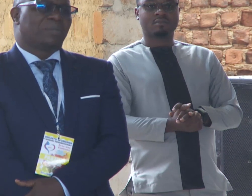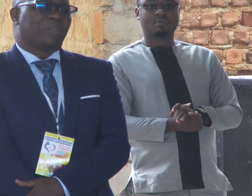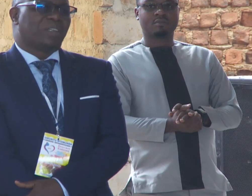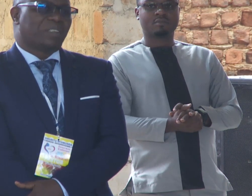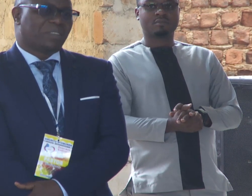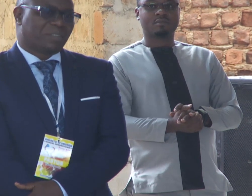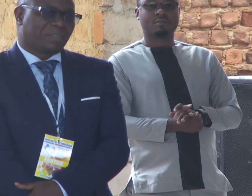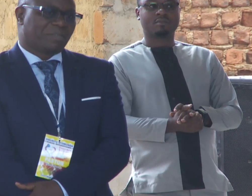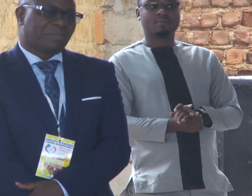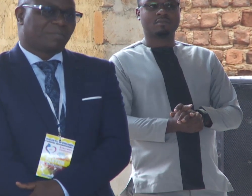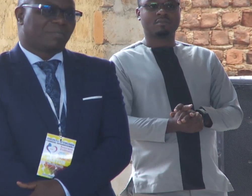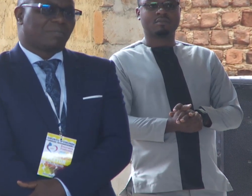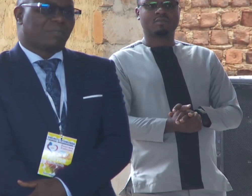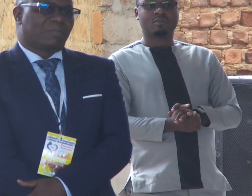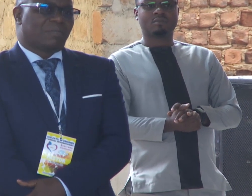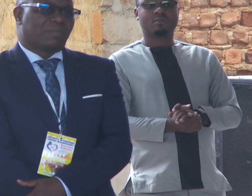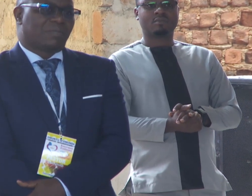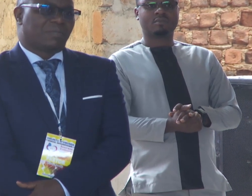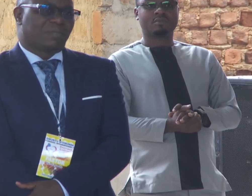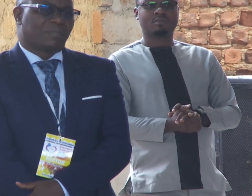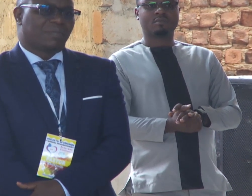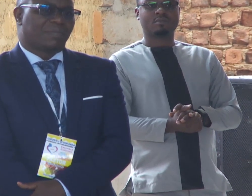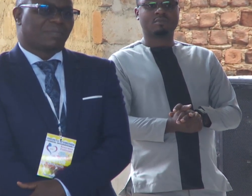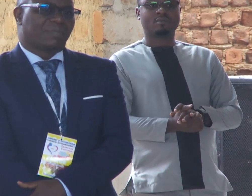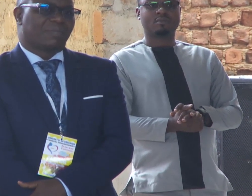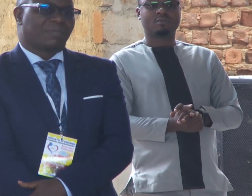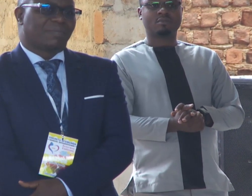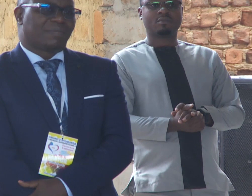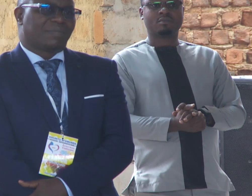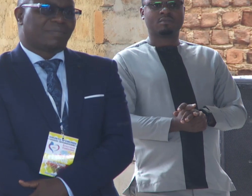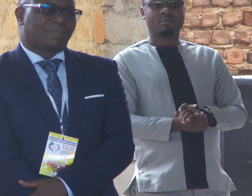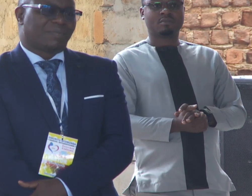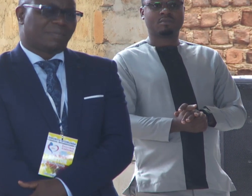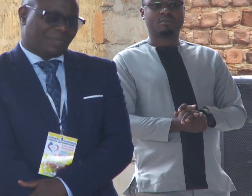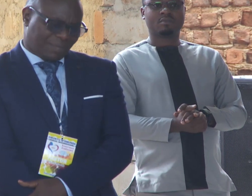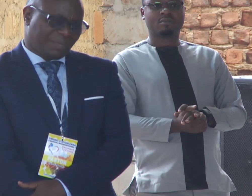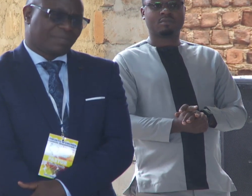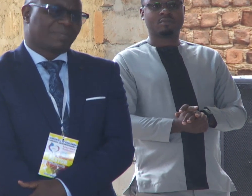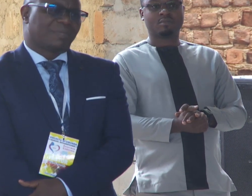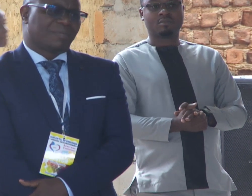I believe God is taking us from glory to glory. Conferences, says,